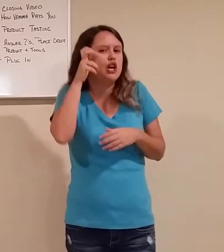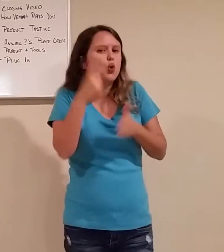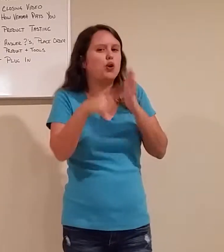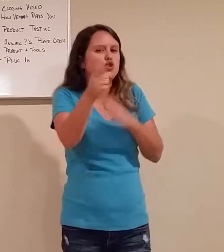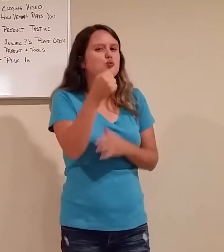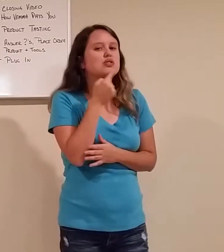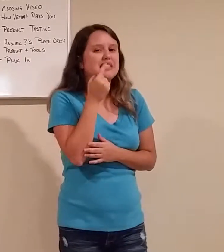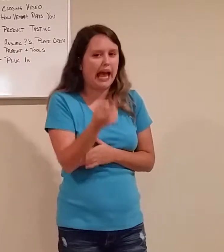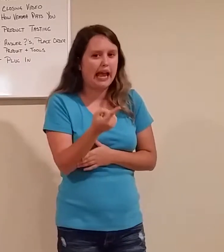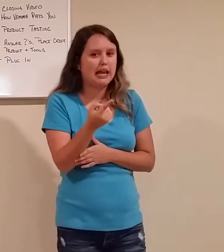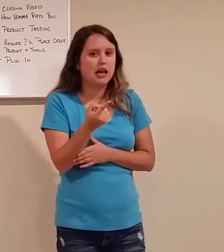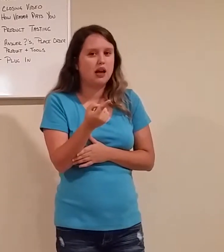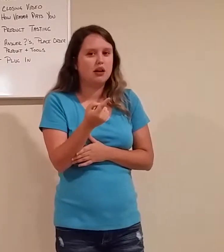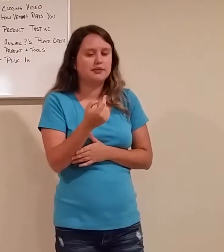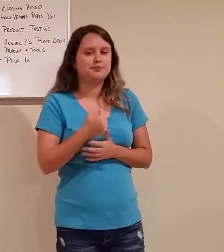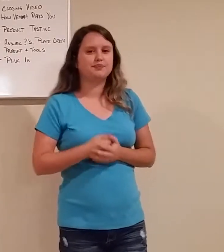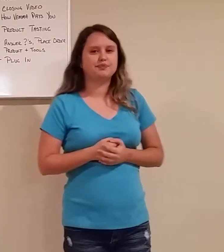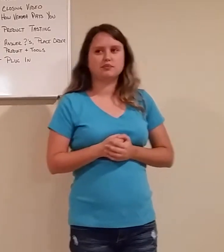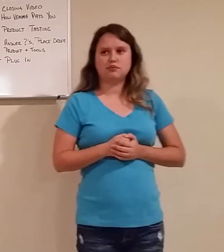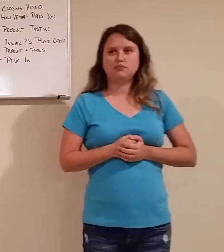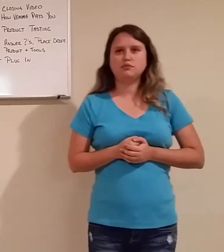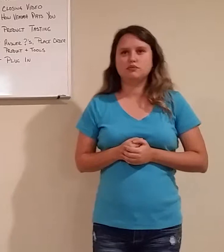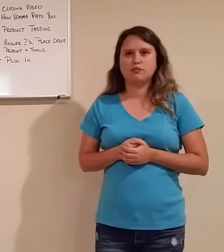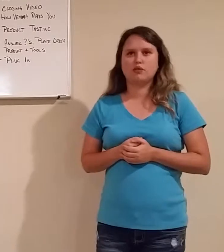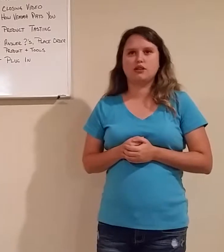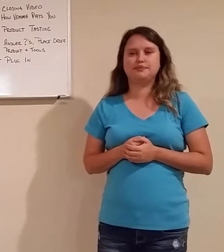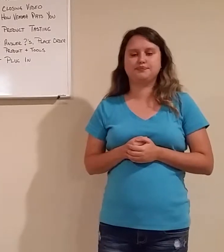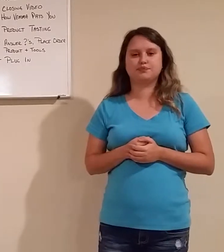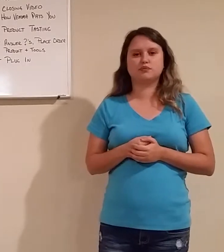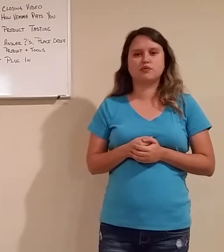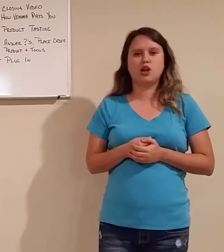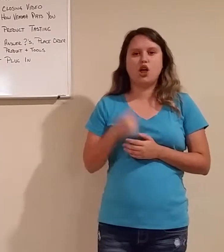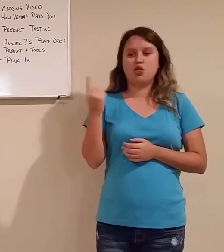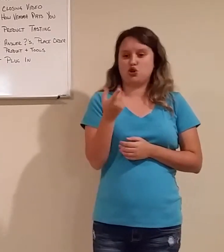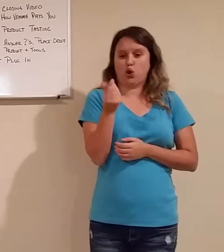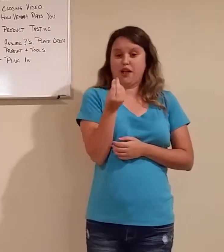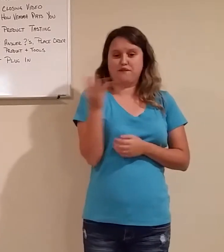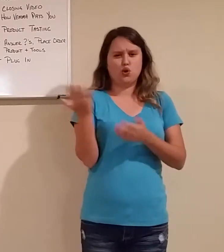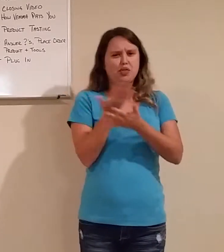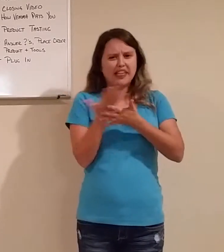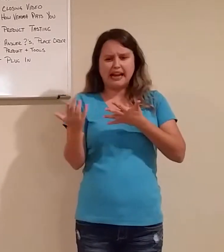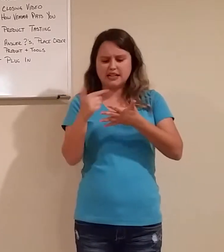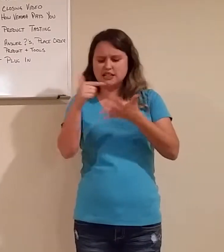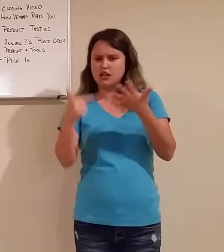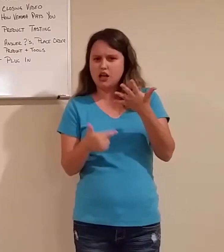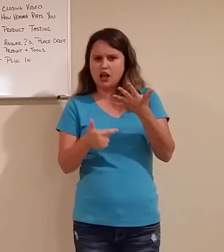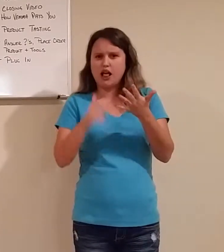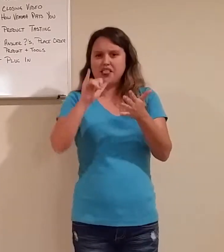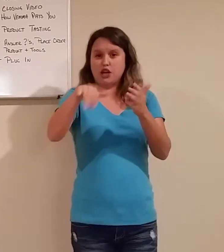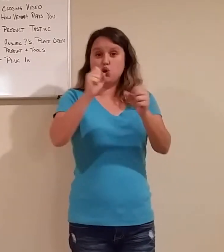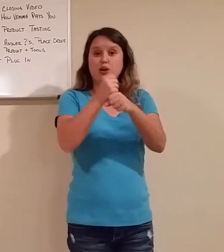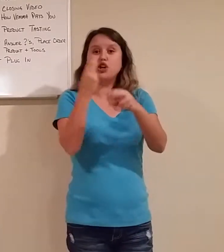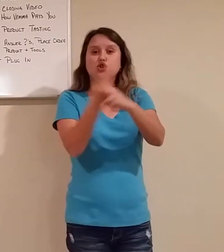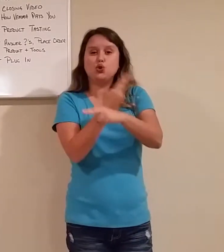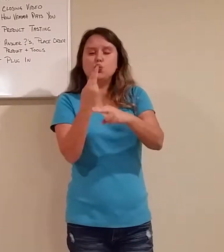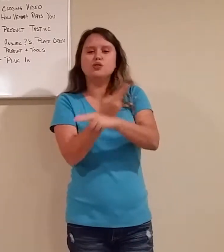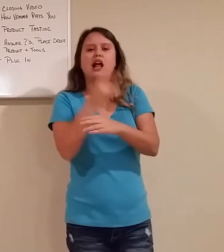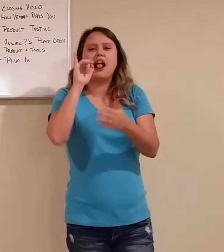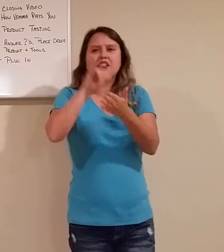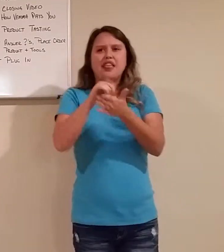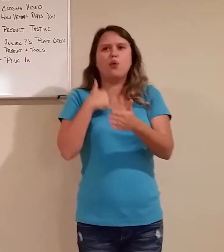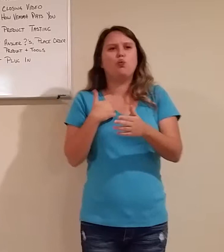time to hear what we have to say. There's just a couple key phrases that we can use that